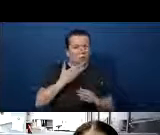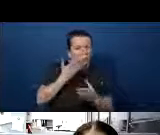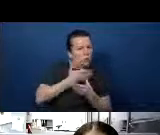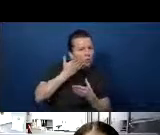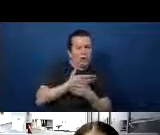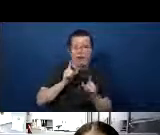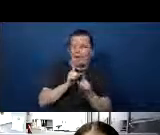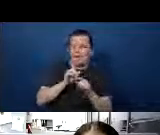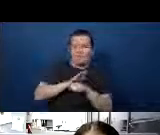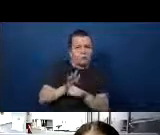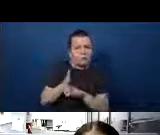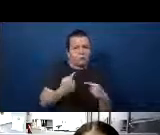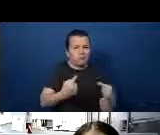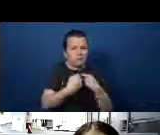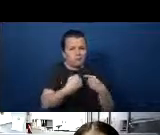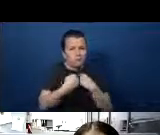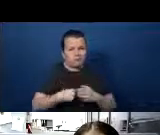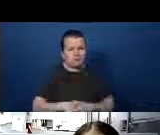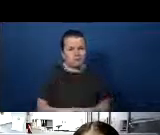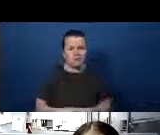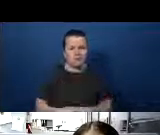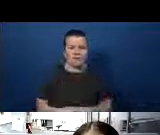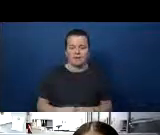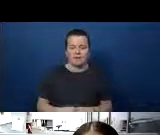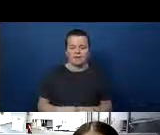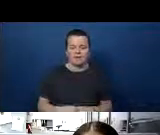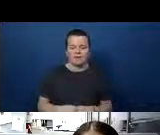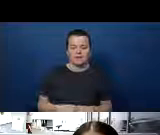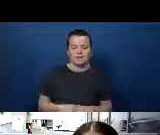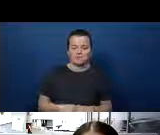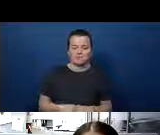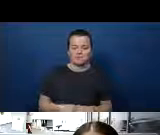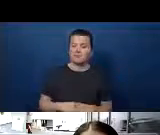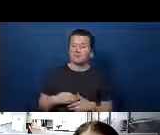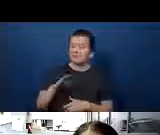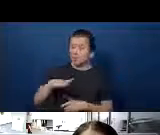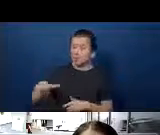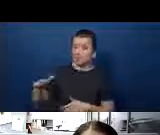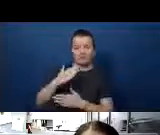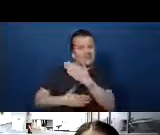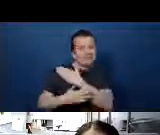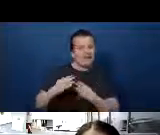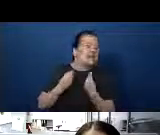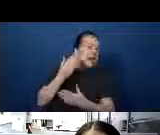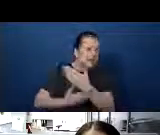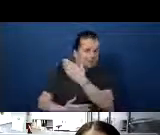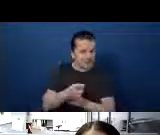them. The rules of school bullying against children and youth with disability is not a making of disability itself,